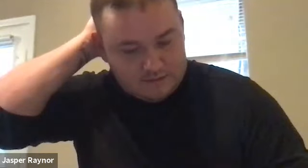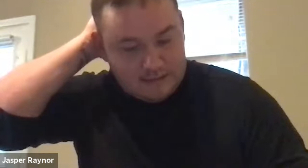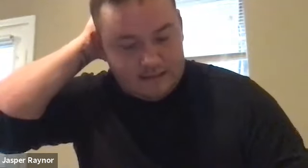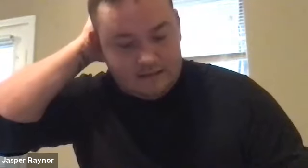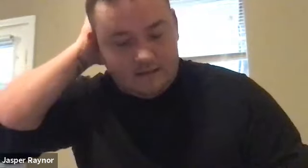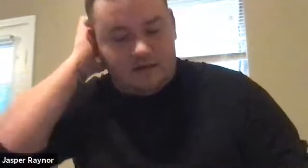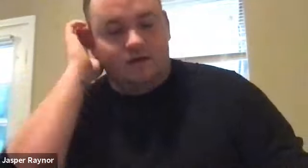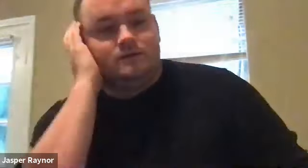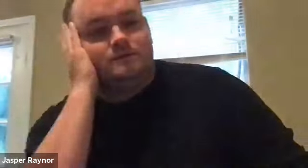say,